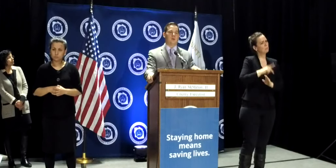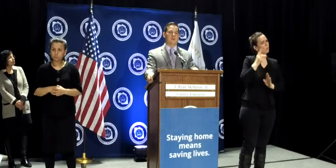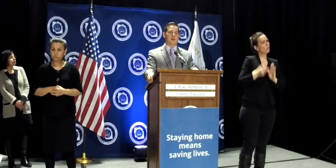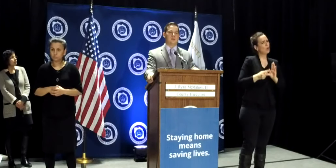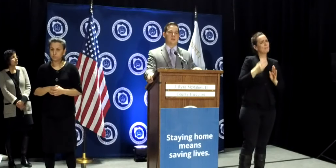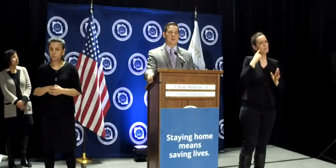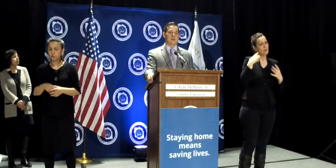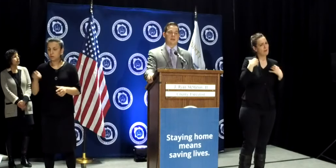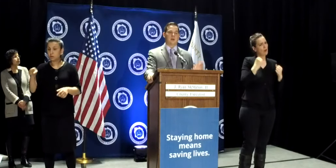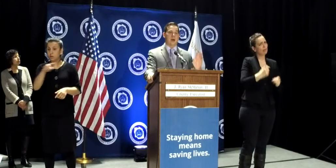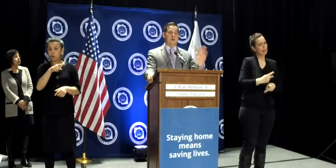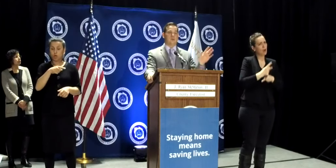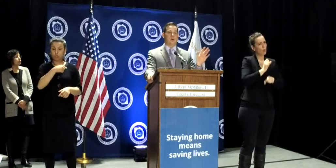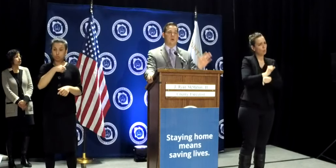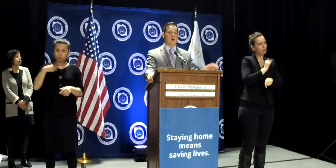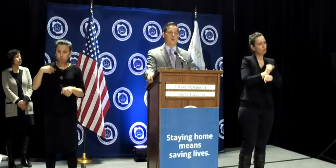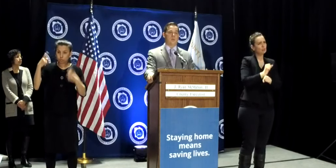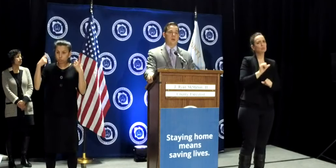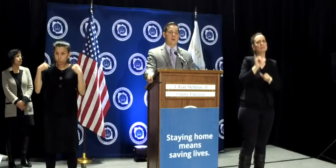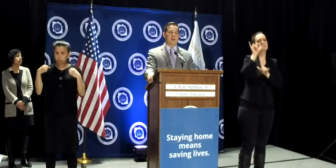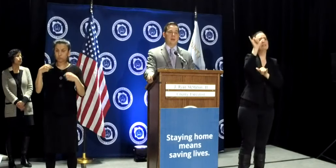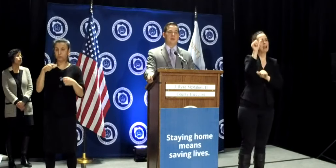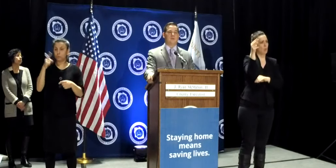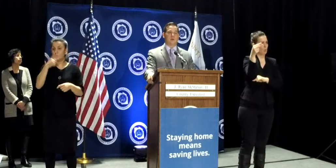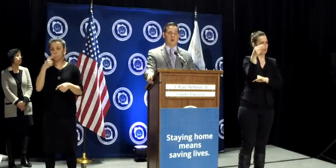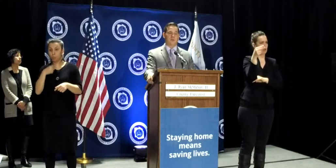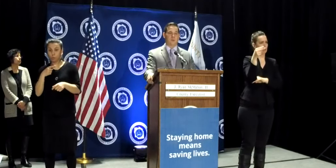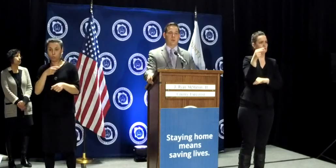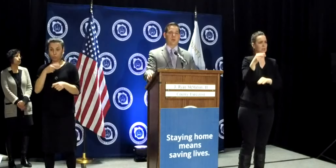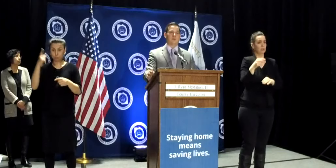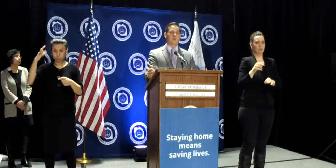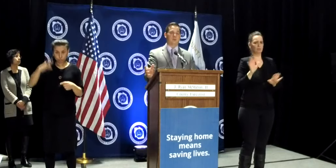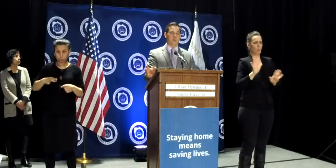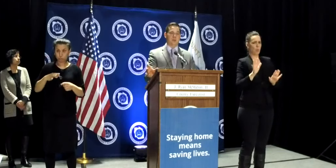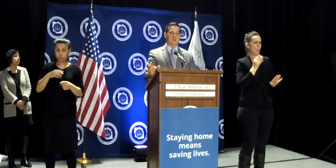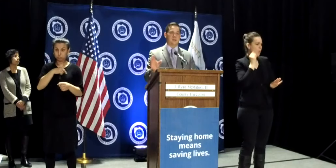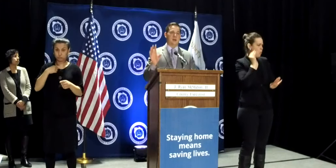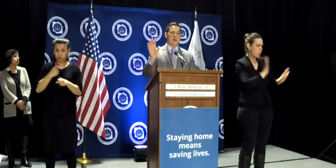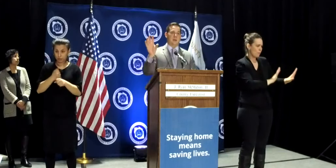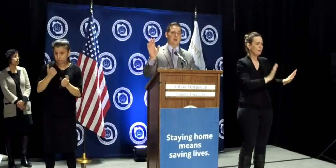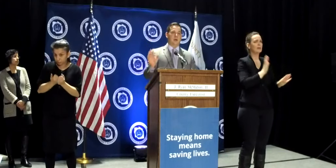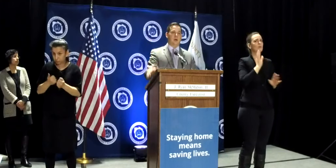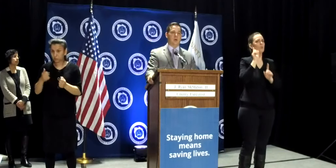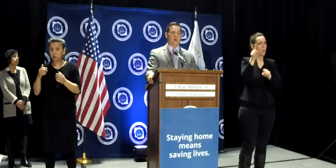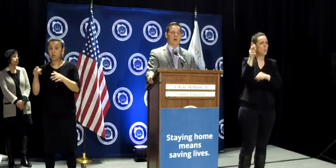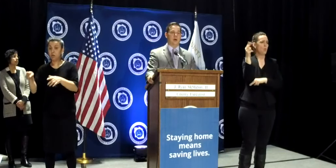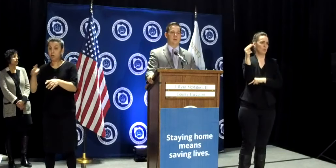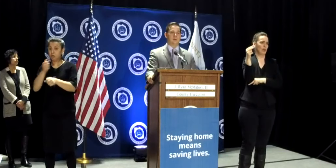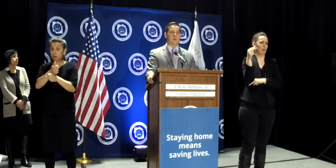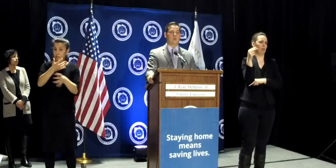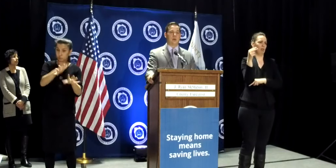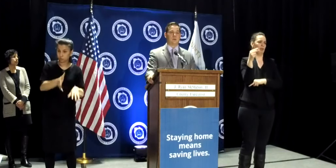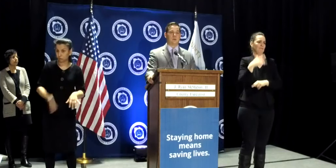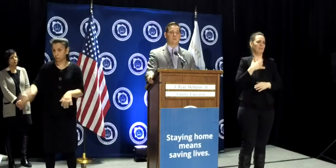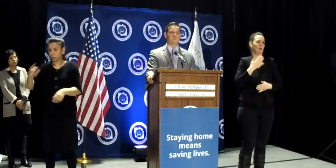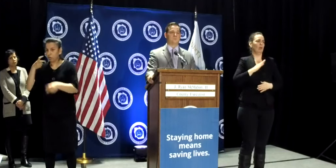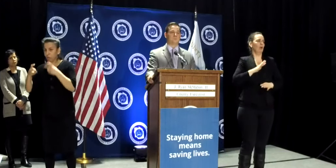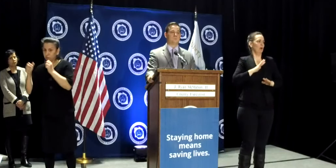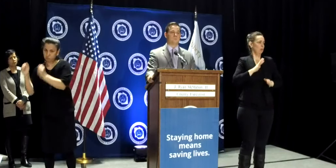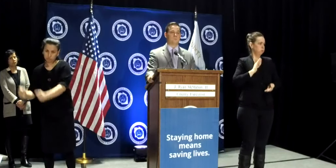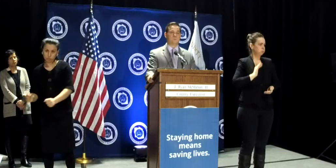of our hotels that they don't have to go home, and they can feel comfortable, they can feel peace, and they can go to the